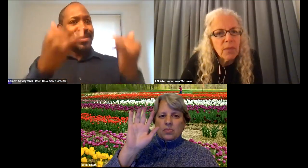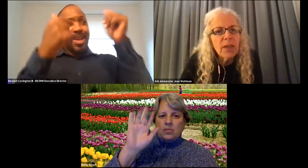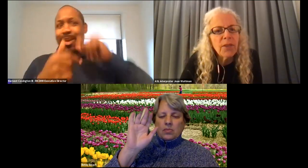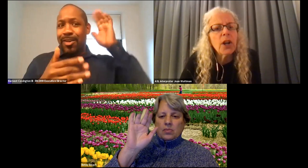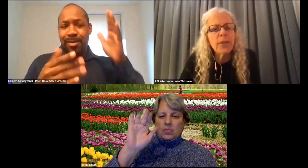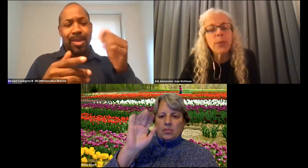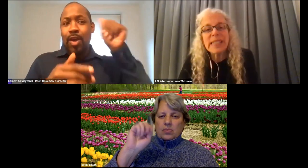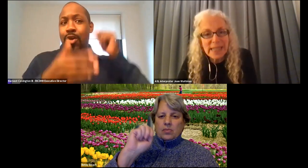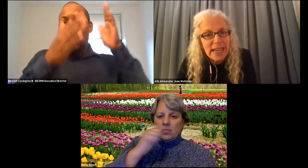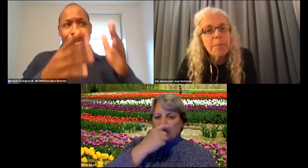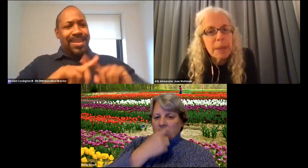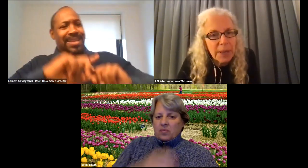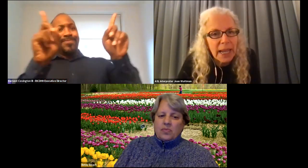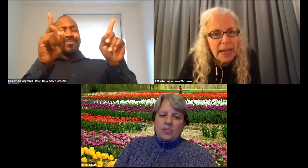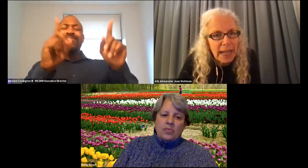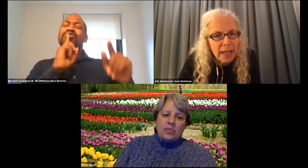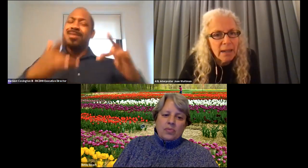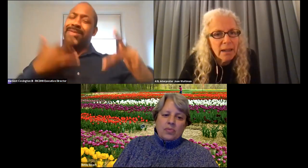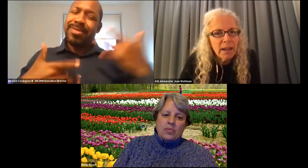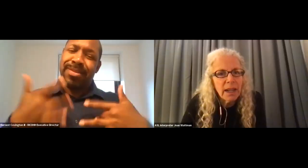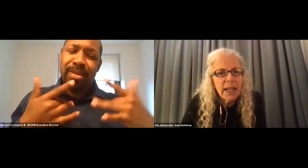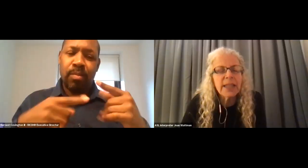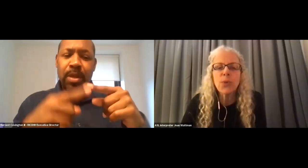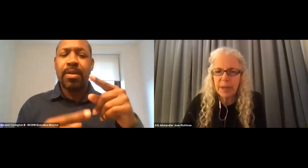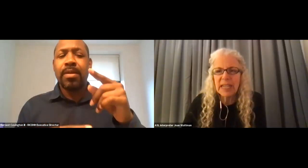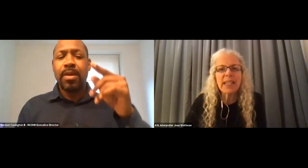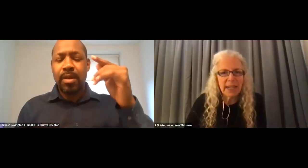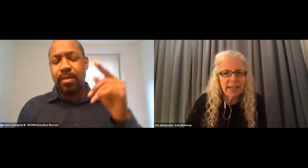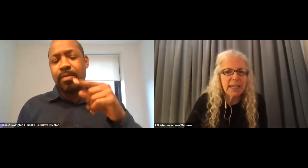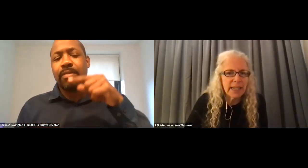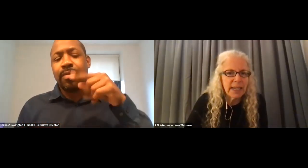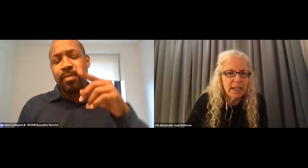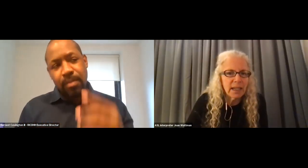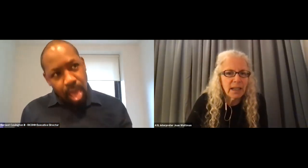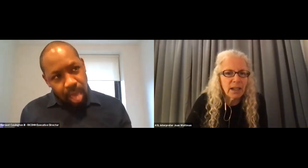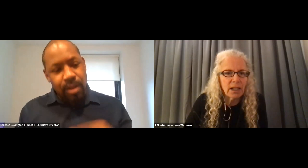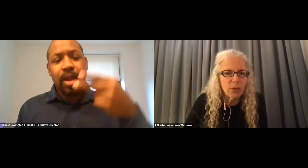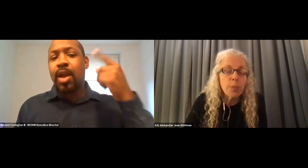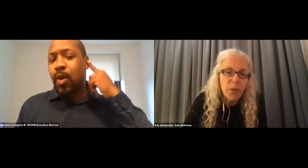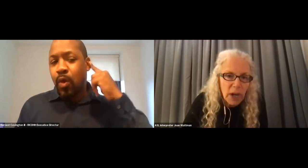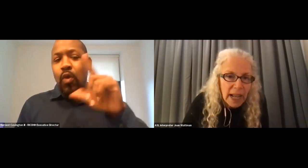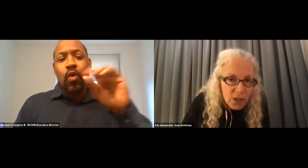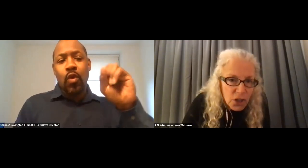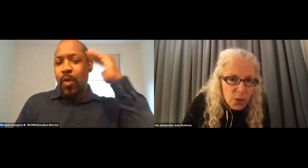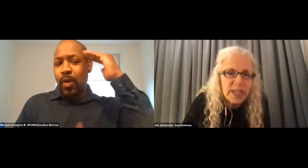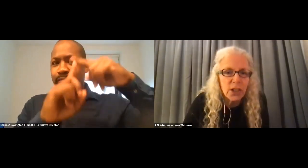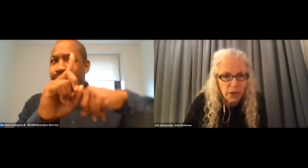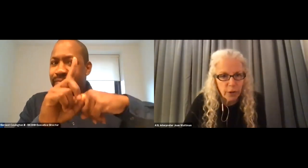Very often we see the same people again and again, and this would be exciting to see group of audiologists with such